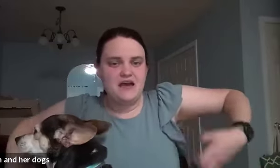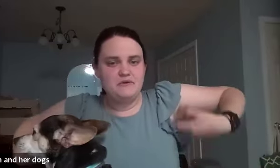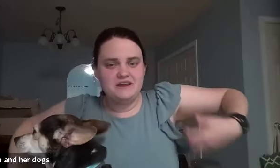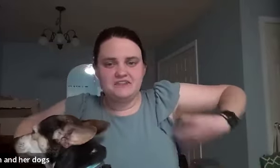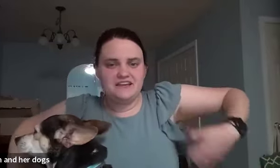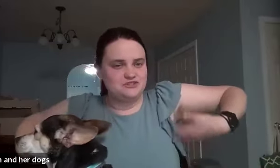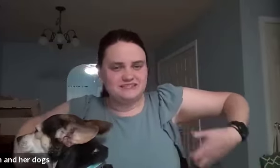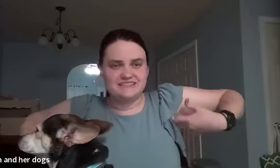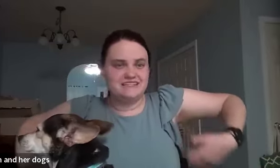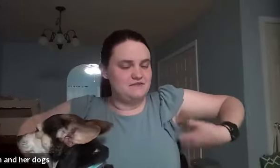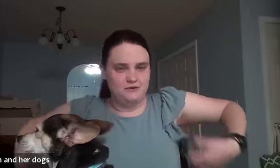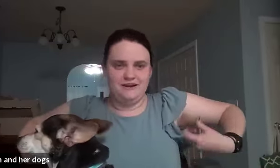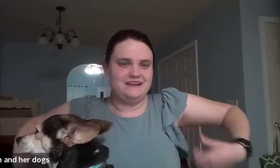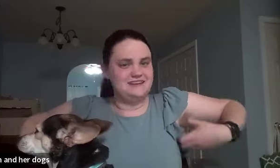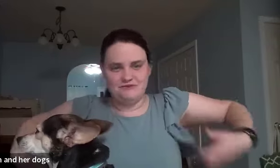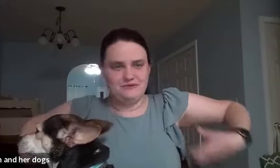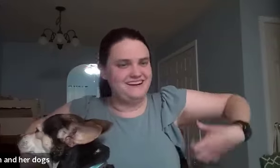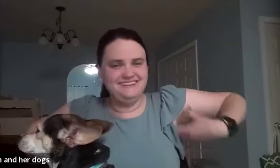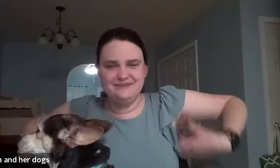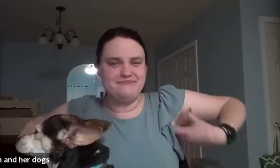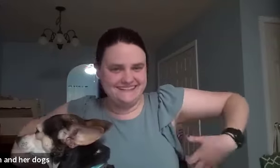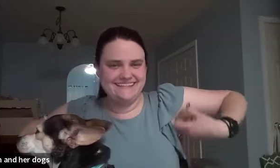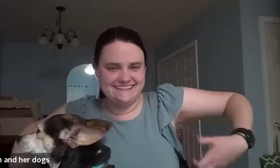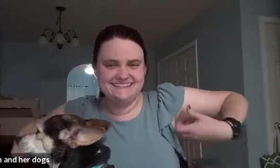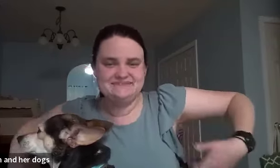That one I think has transcended everywhere. It's everywhere. Monkey.